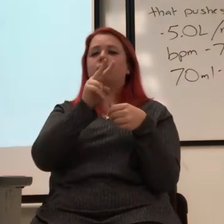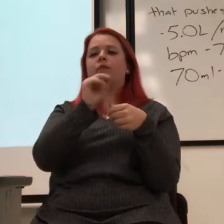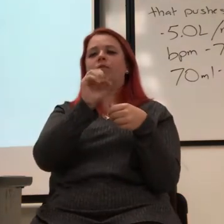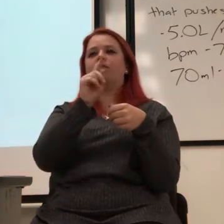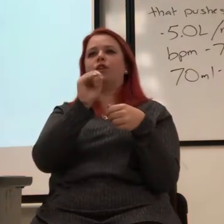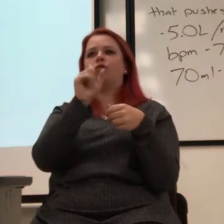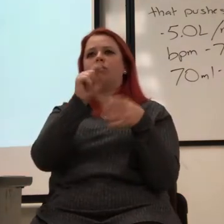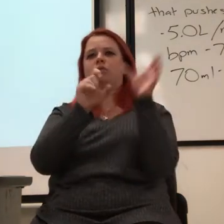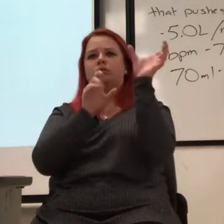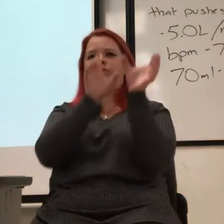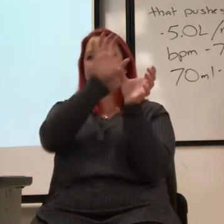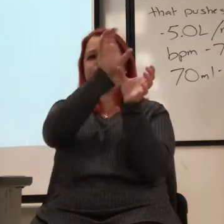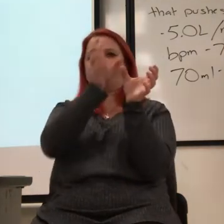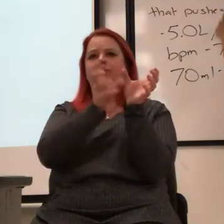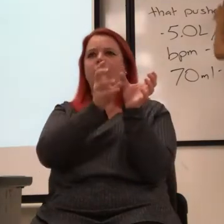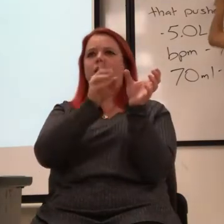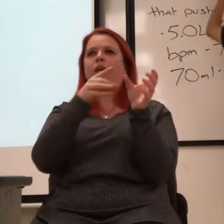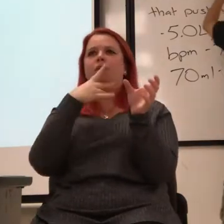So,